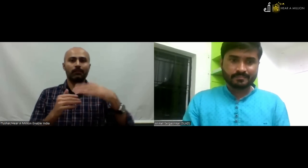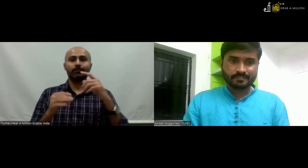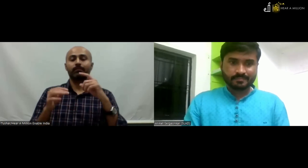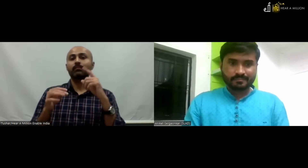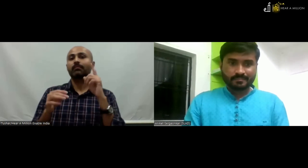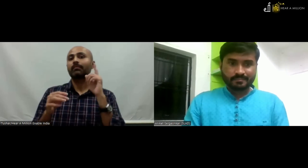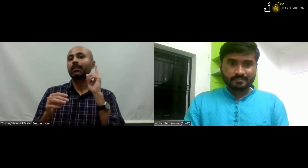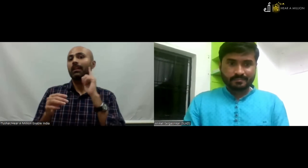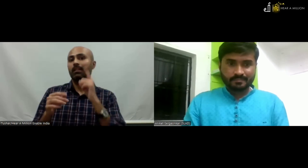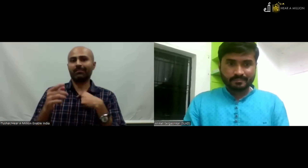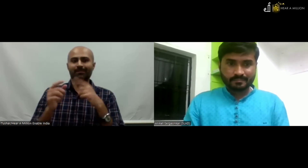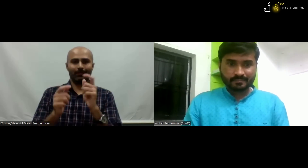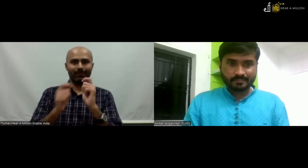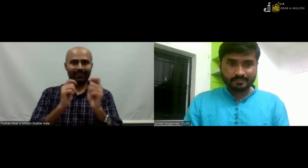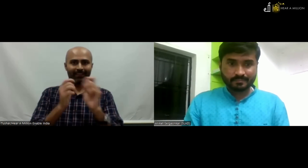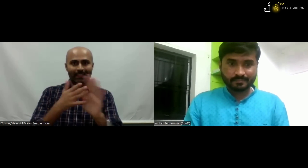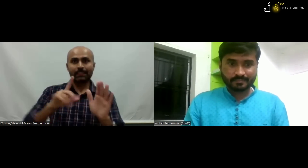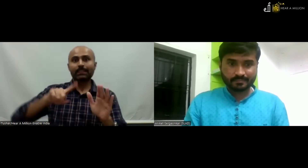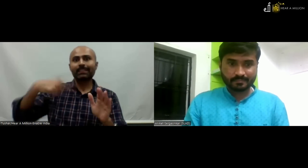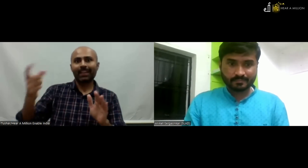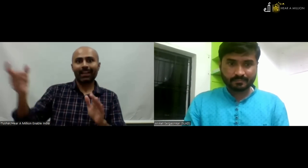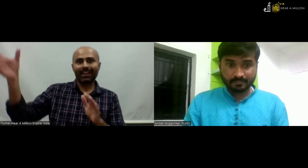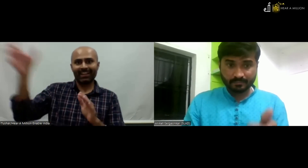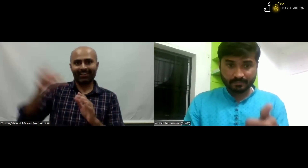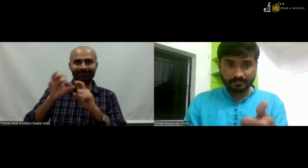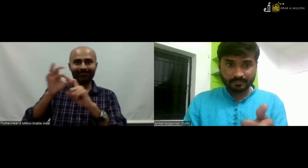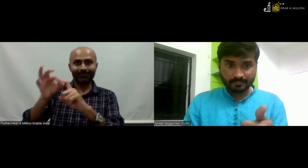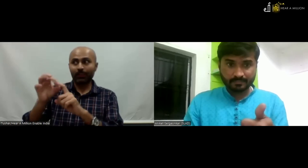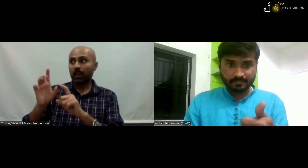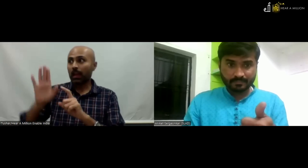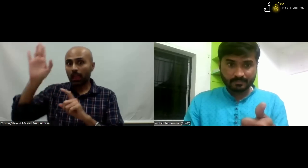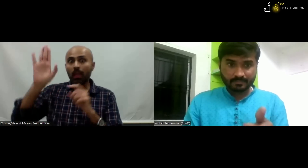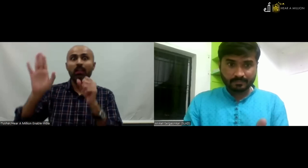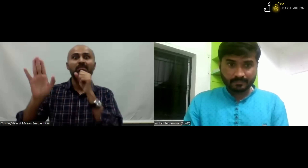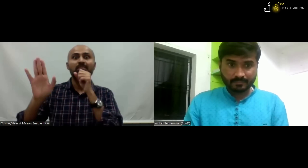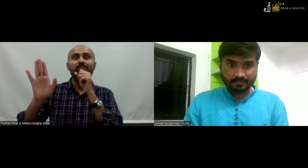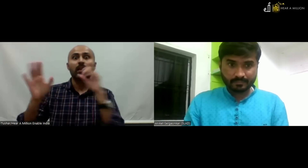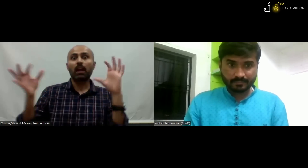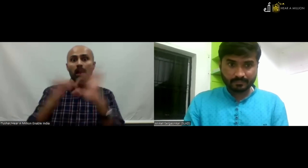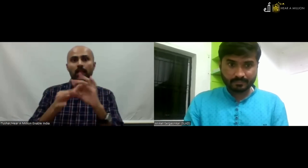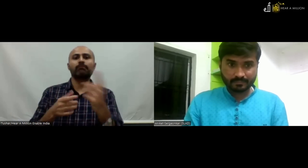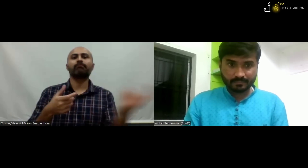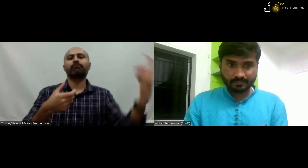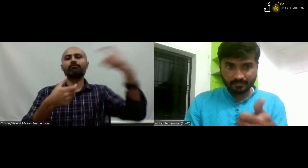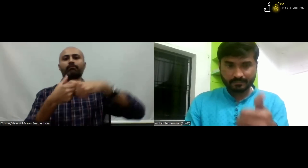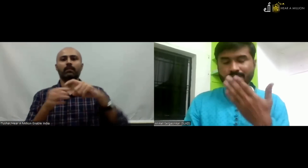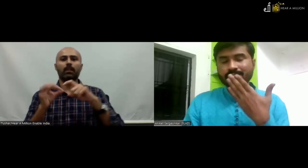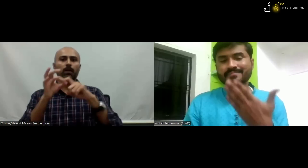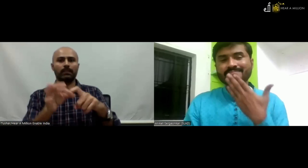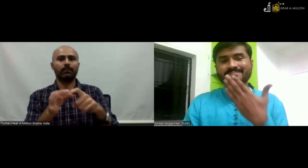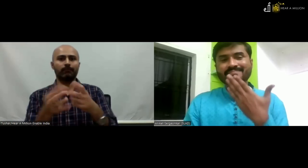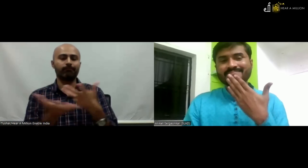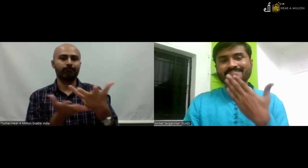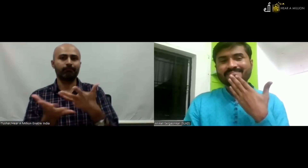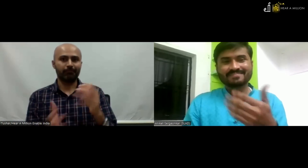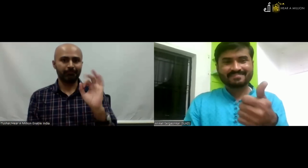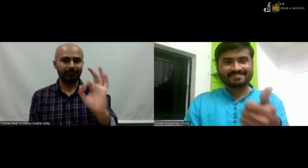not accepting the fact. Yeah, so we would be asking you question once again. If